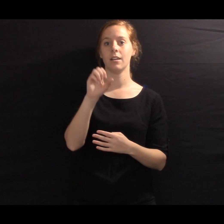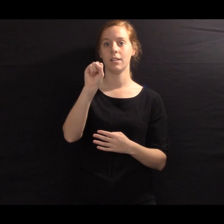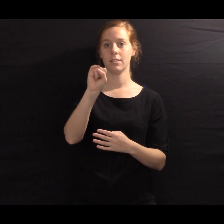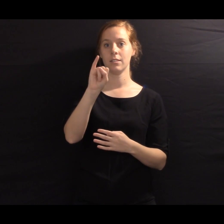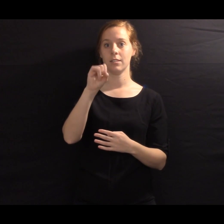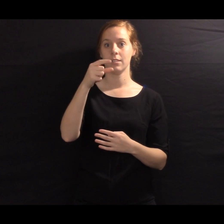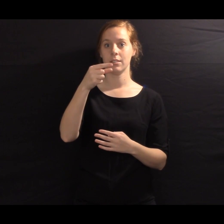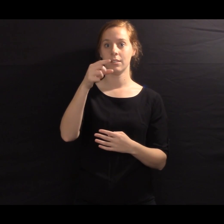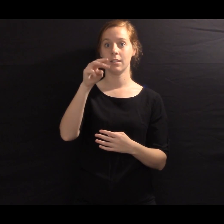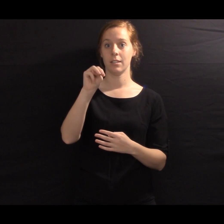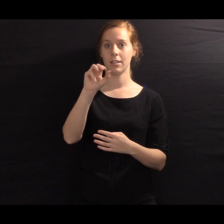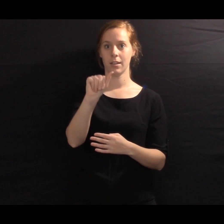Alpha Sigma Nu,